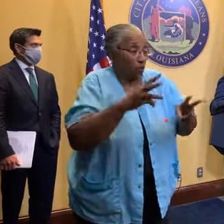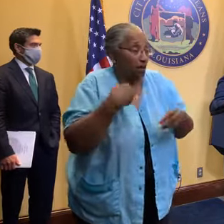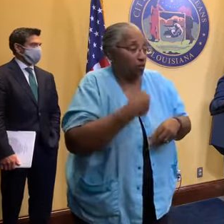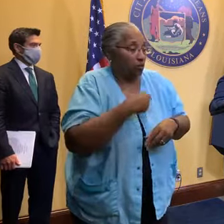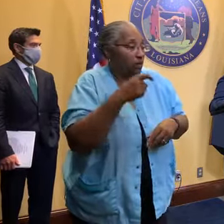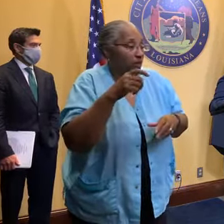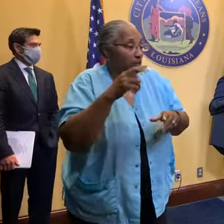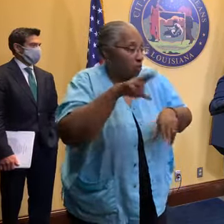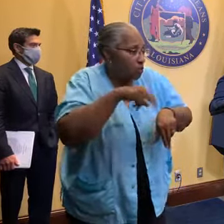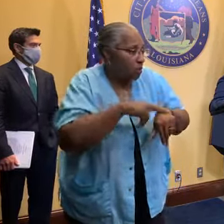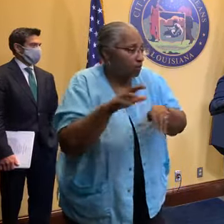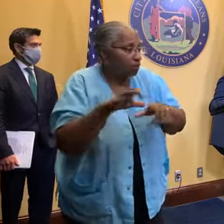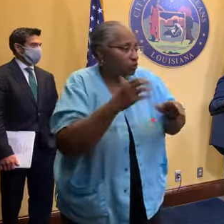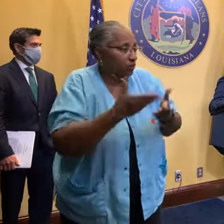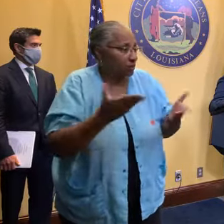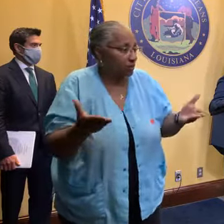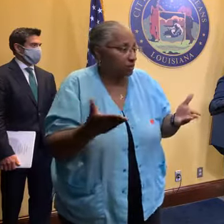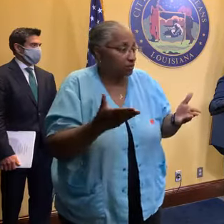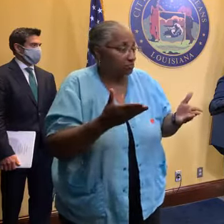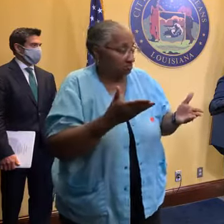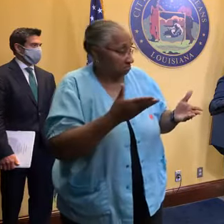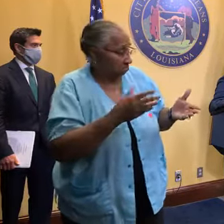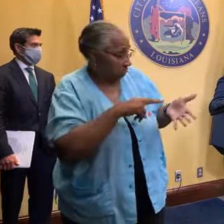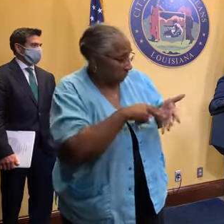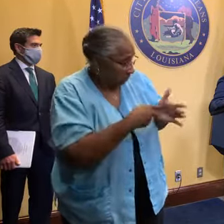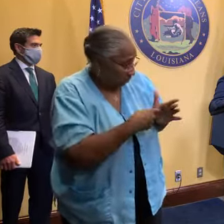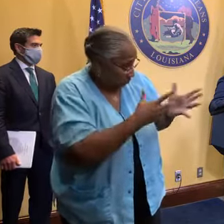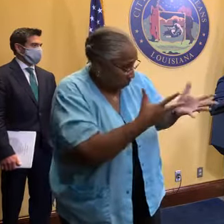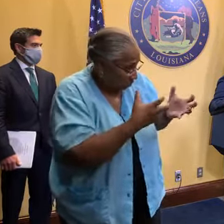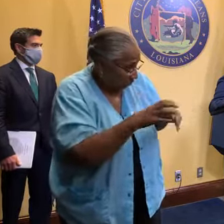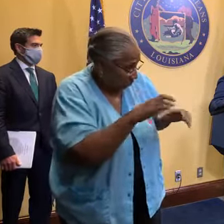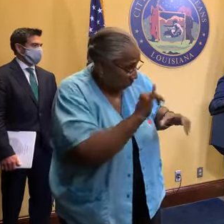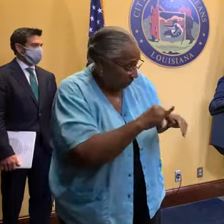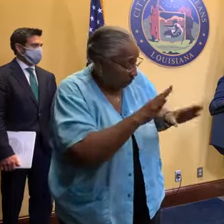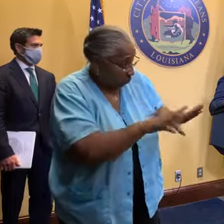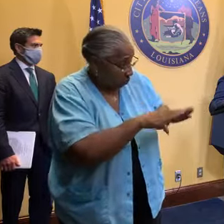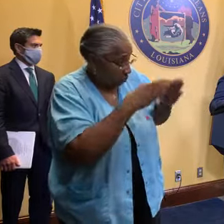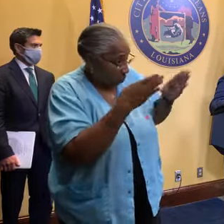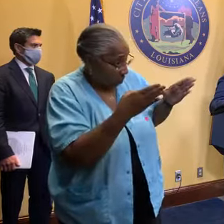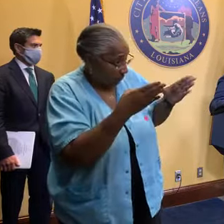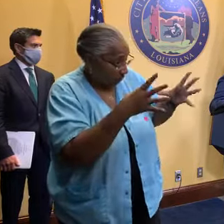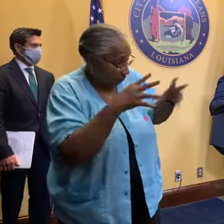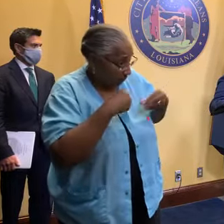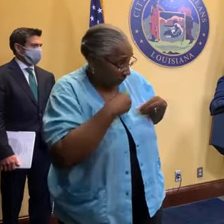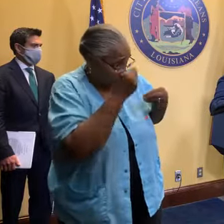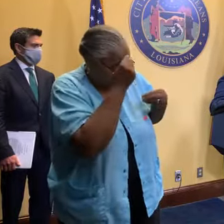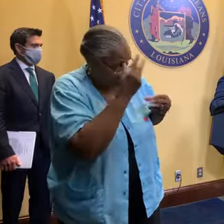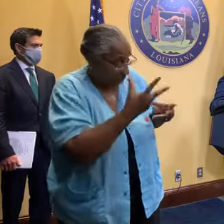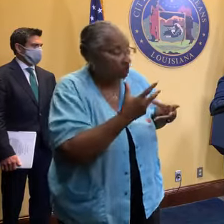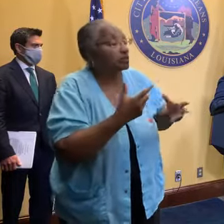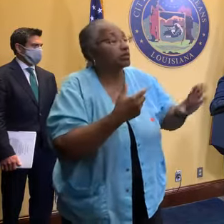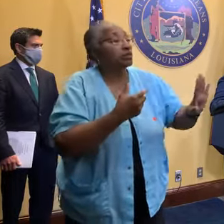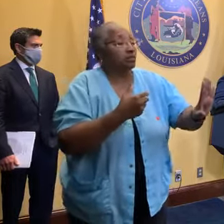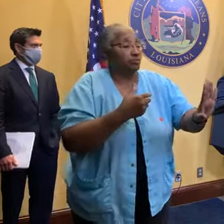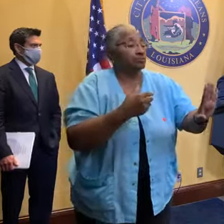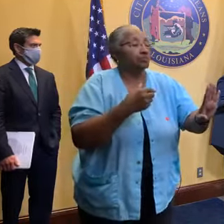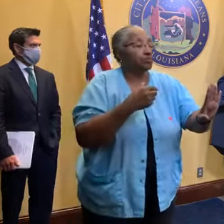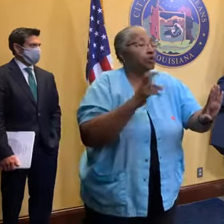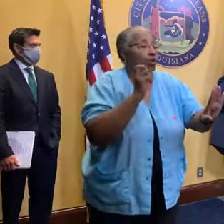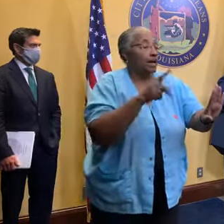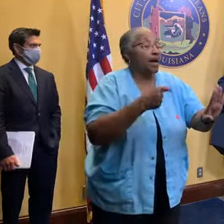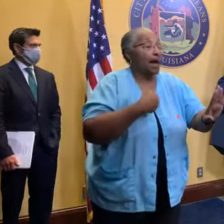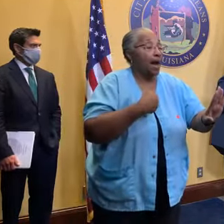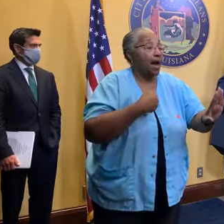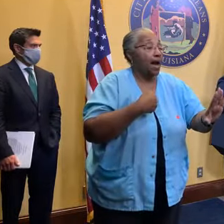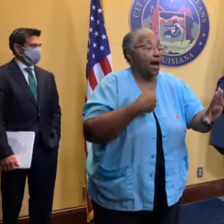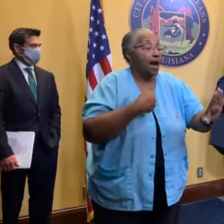So is it something that you're wanting to do or open to, or? Well, I am open to